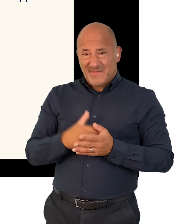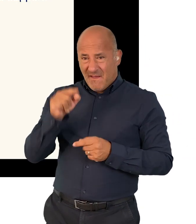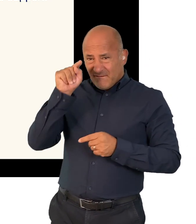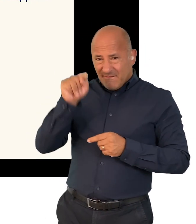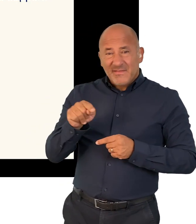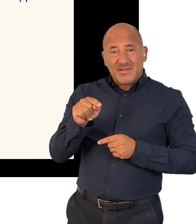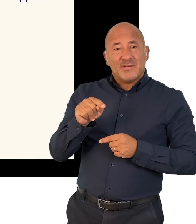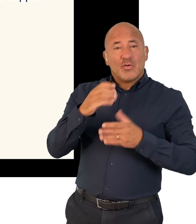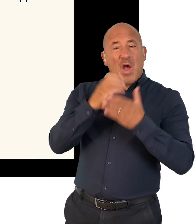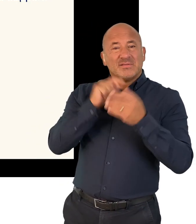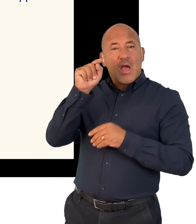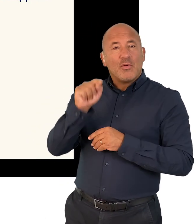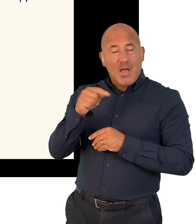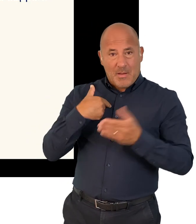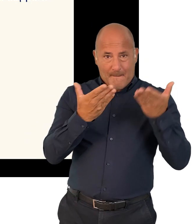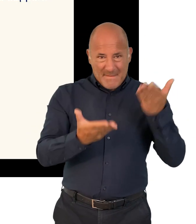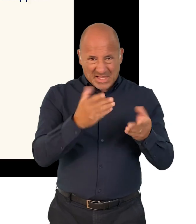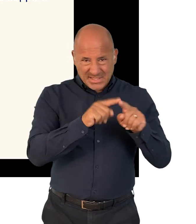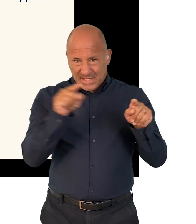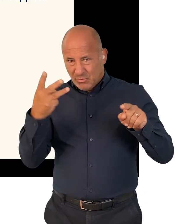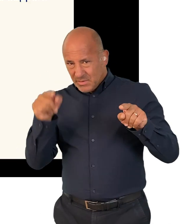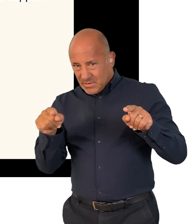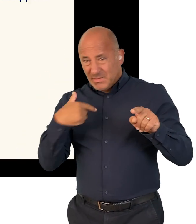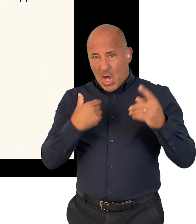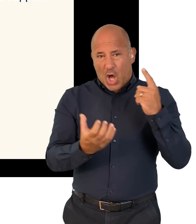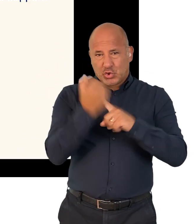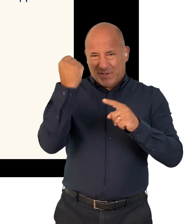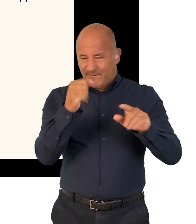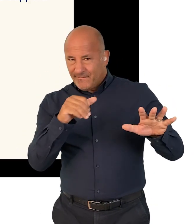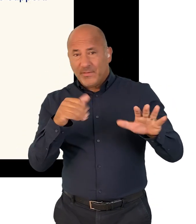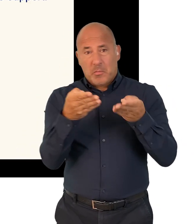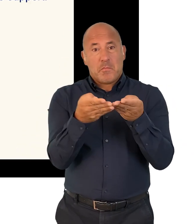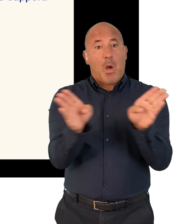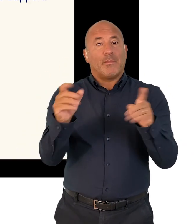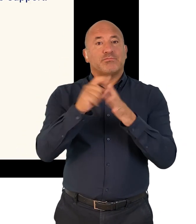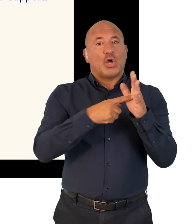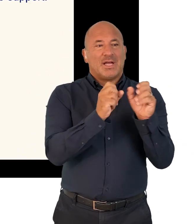these three criteria helps us to achieve a range of project types when we're awarding funding.